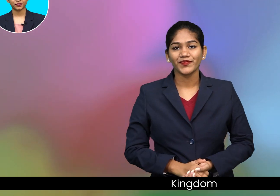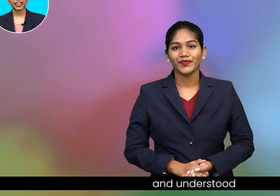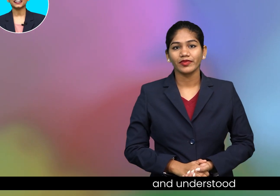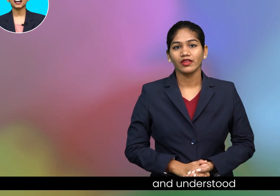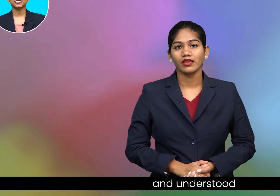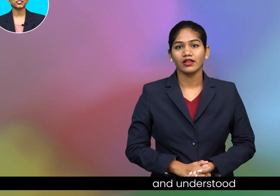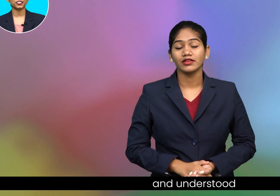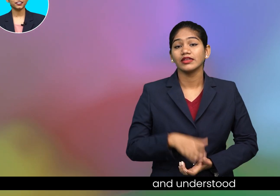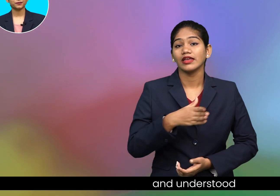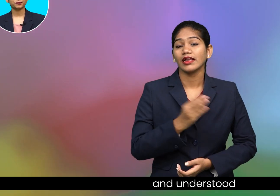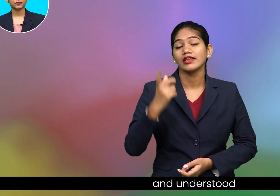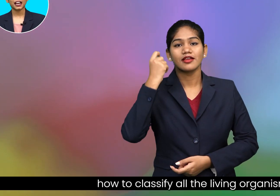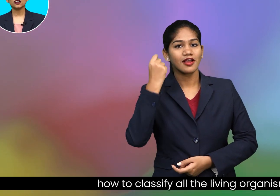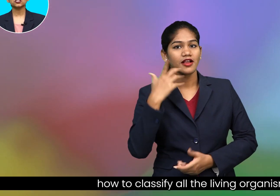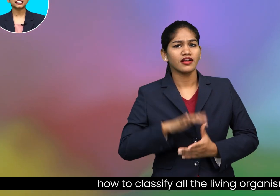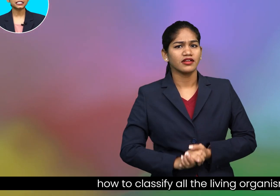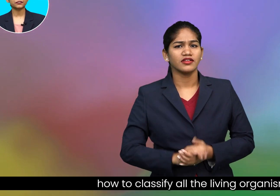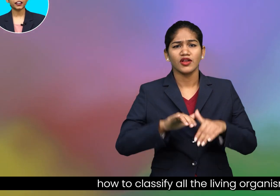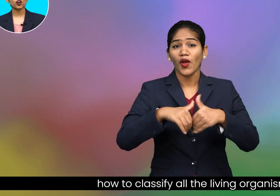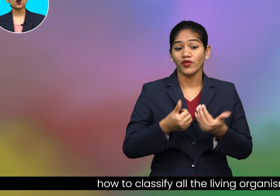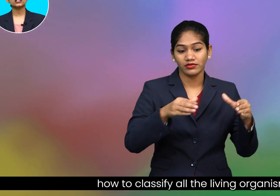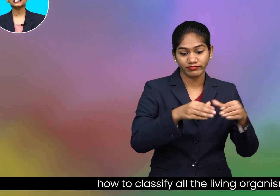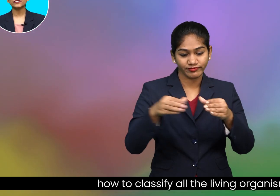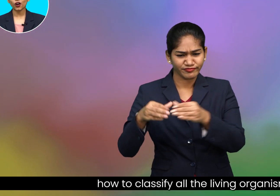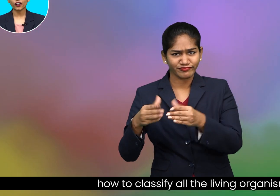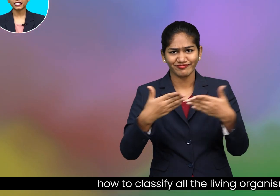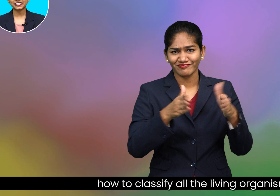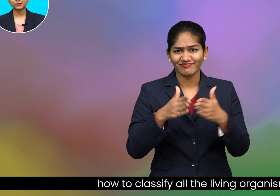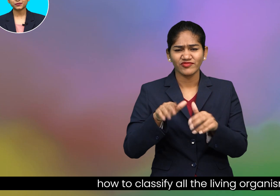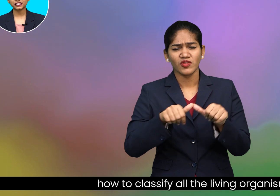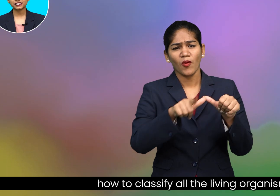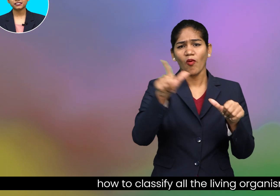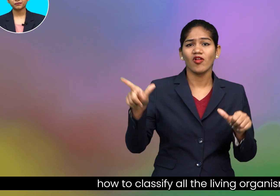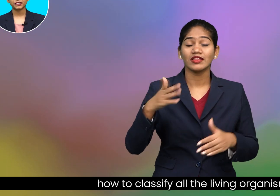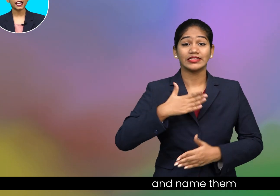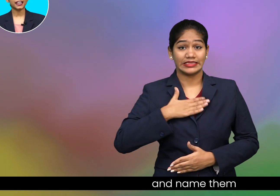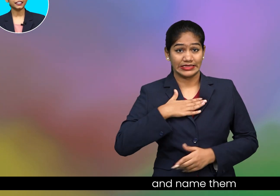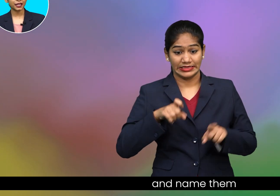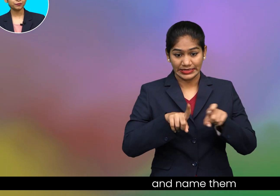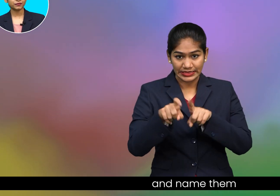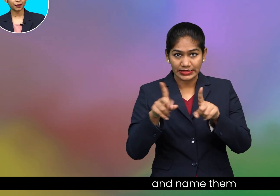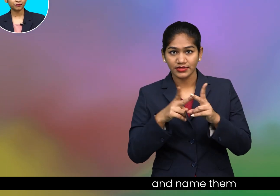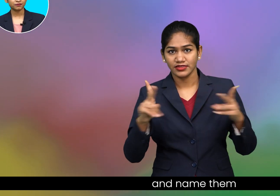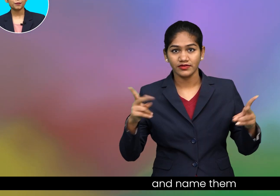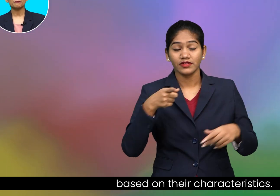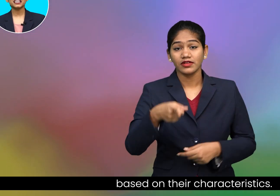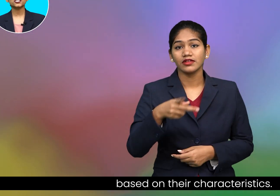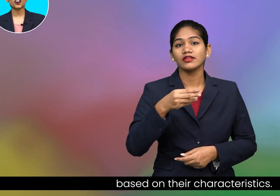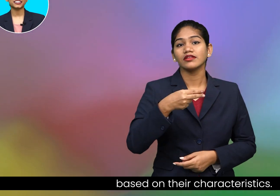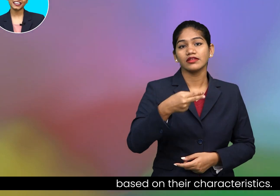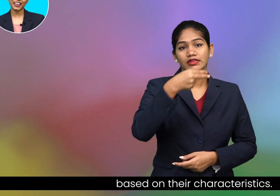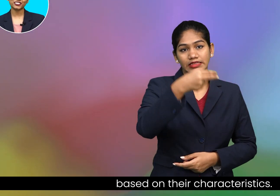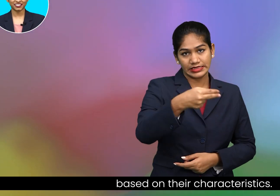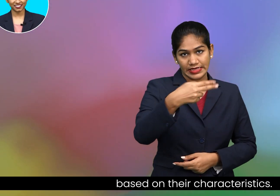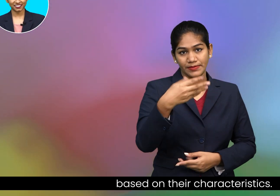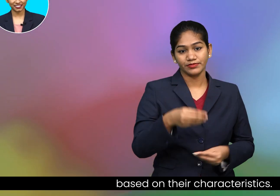And understood how to classify all the living organisms and name them based